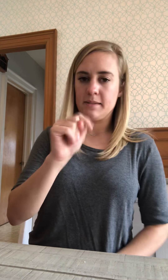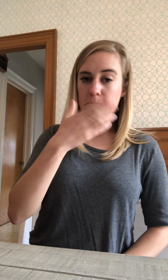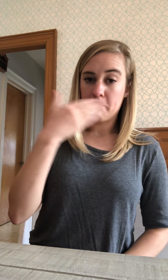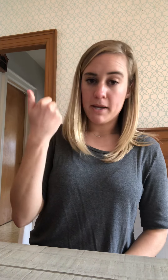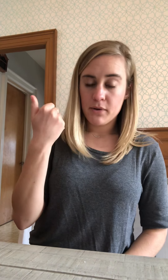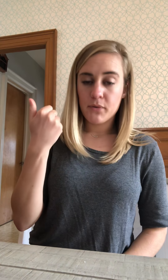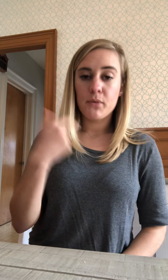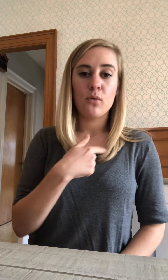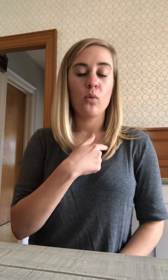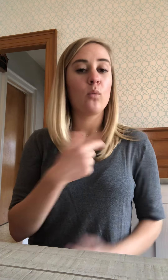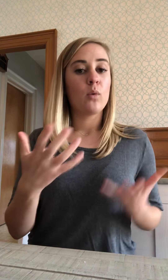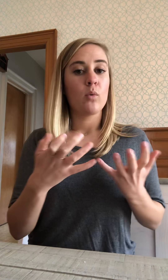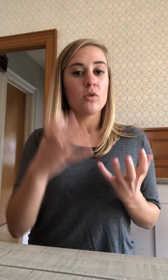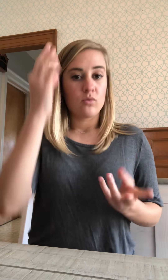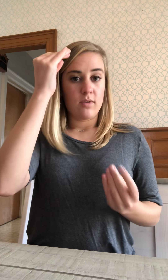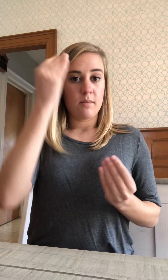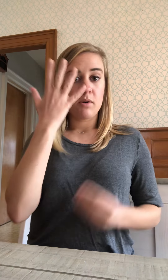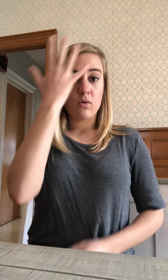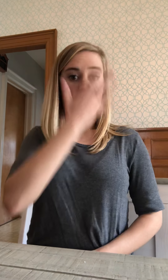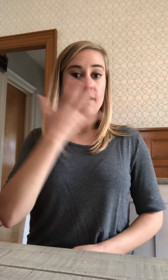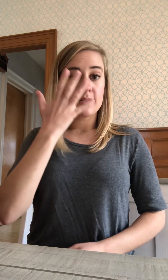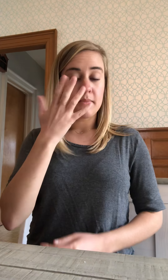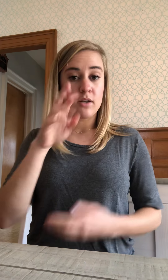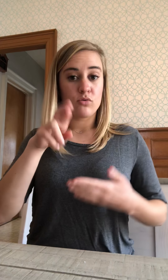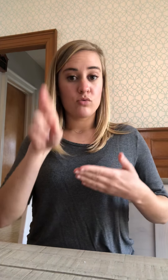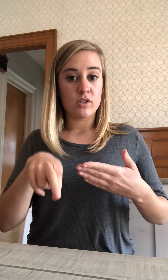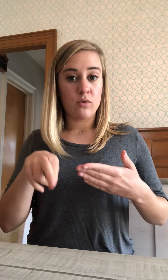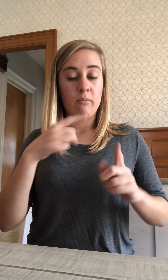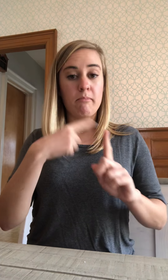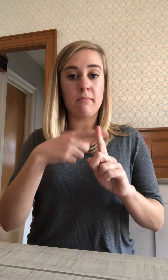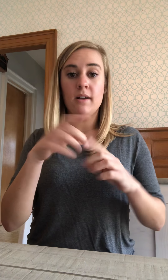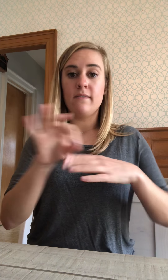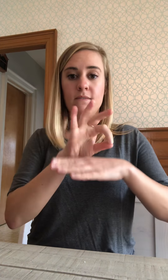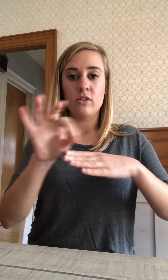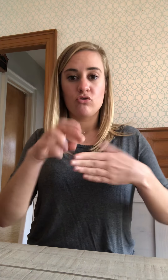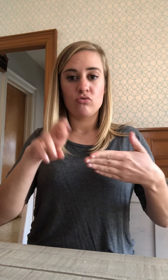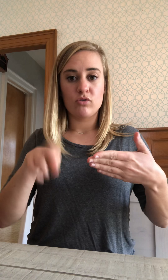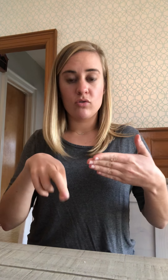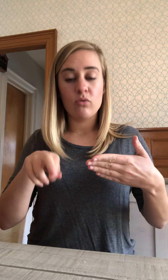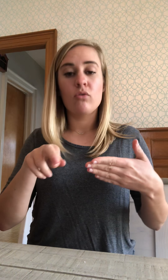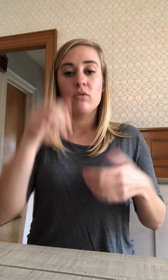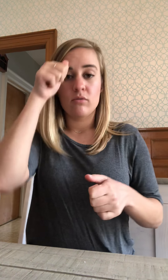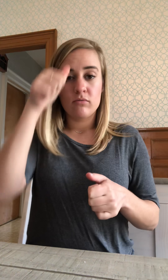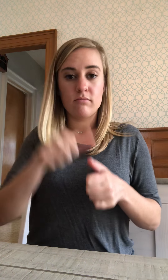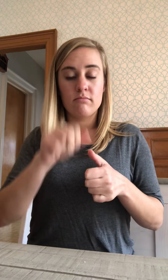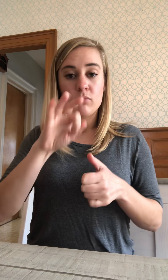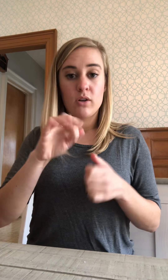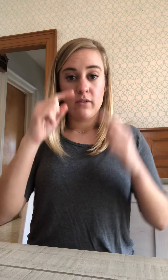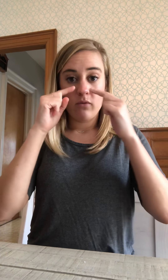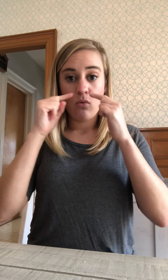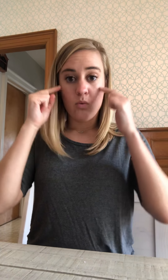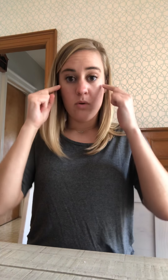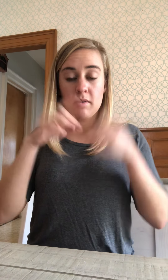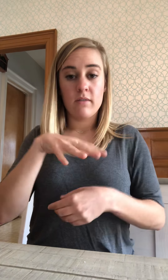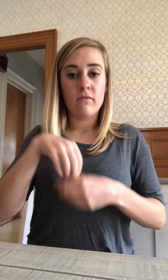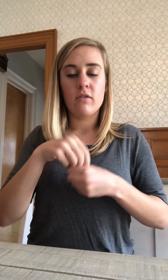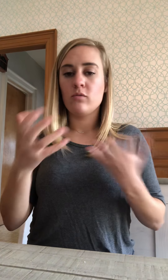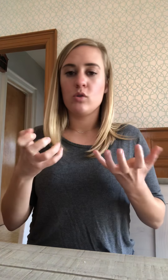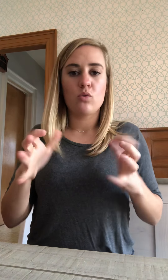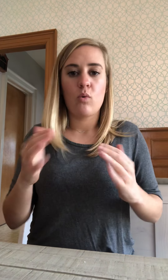think about cosmetic outcomes as well as functional outcomes. Remember, if we have the orbit involved, we don't want to restrict eye movement,